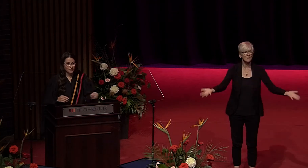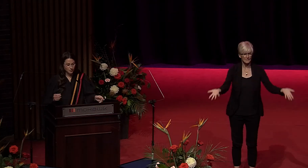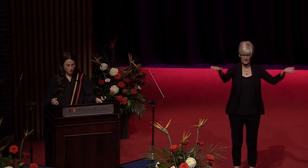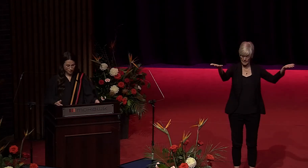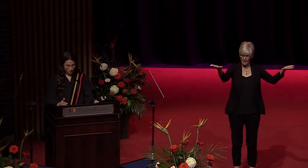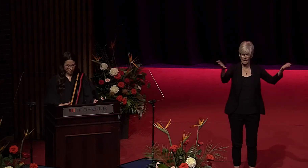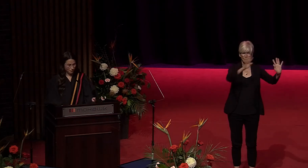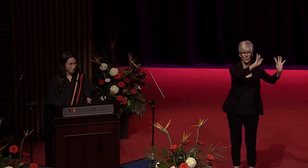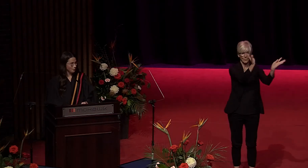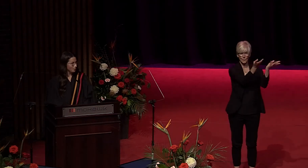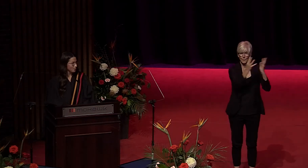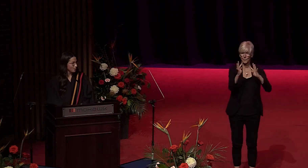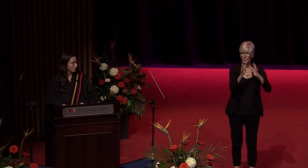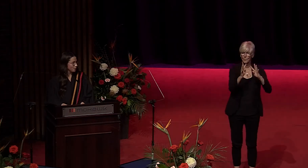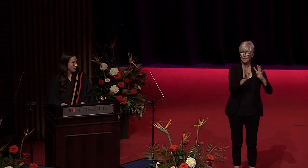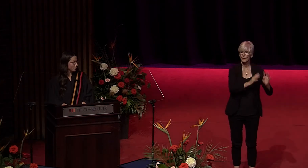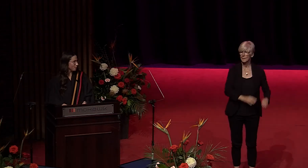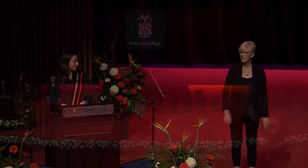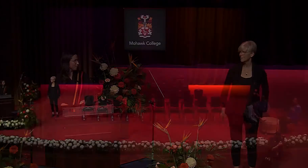party.